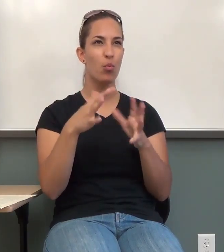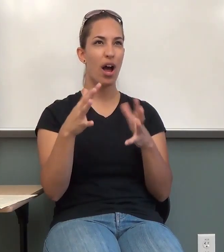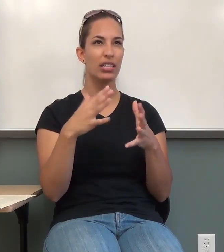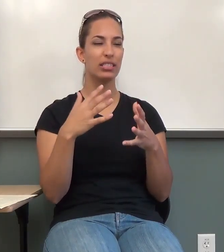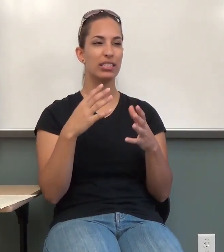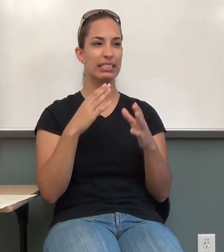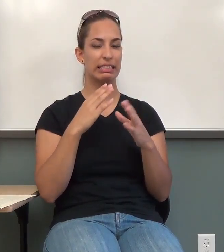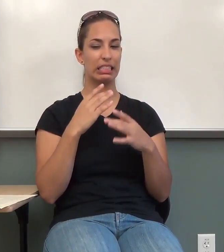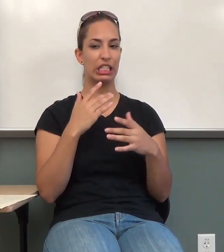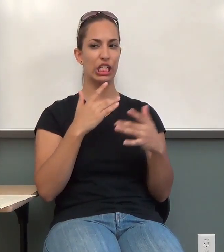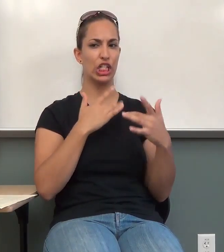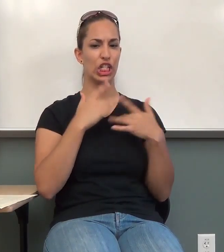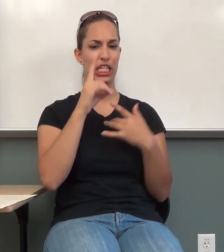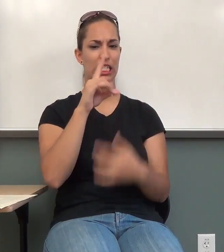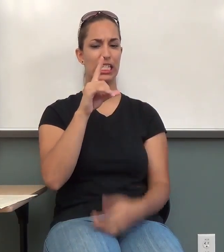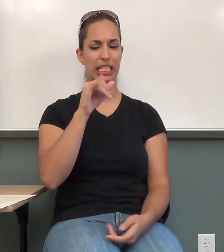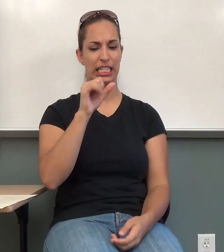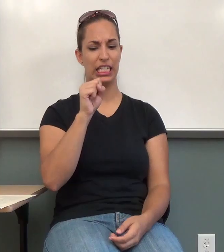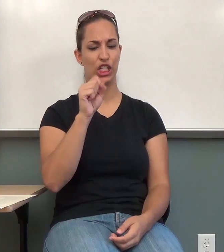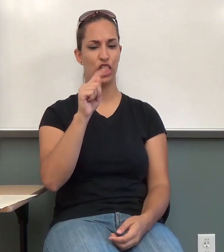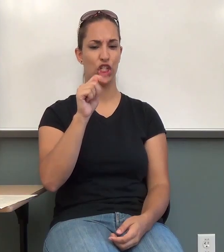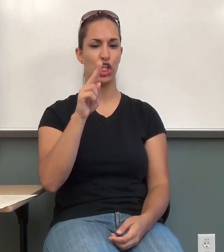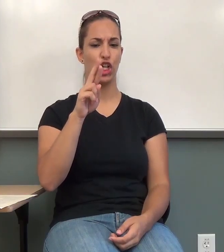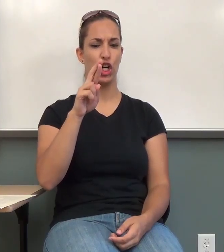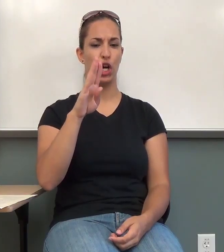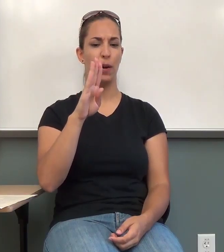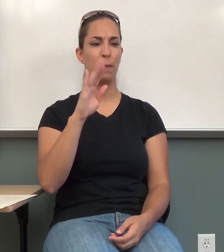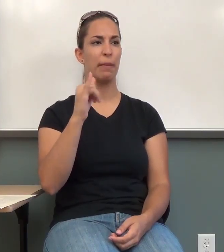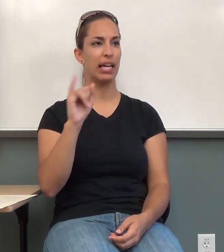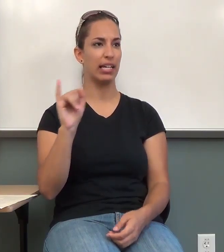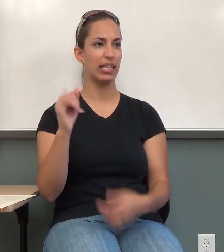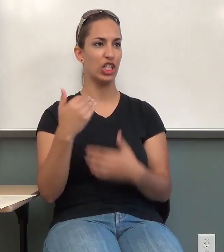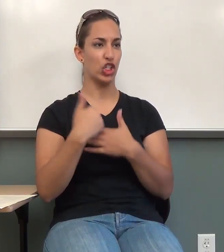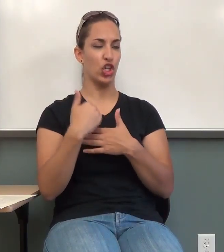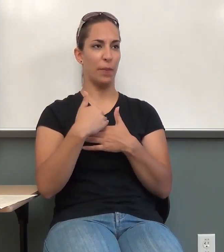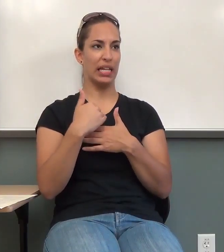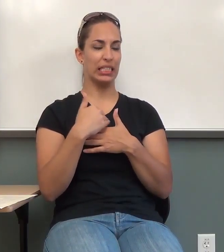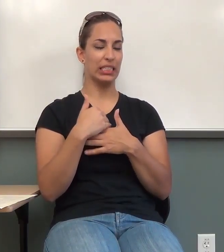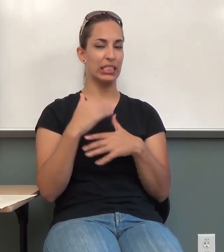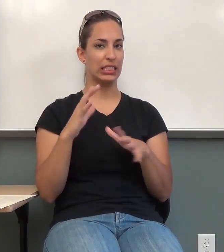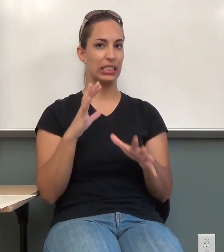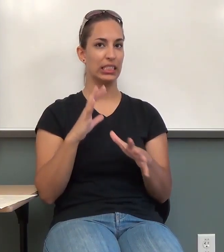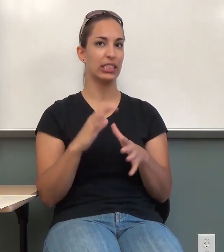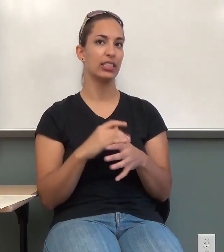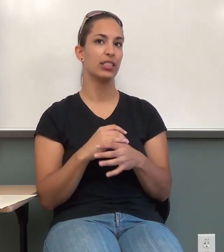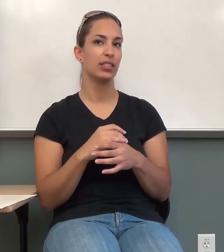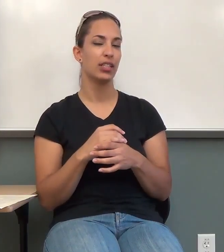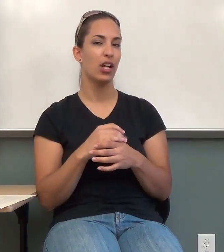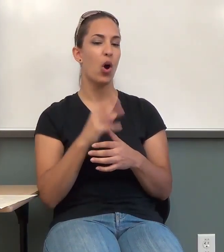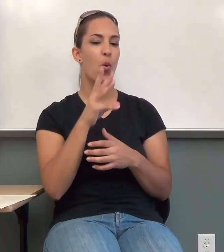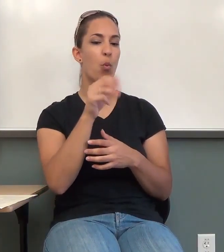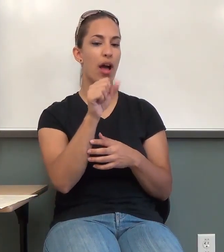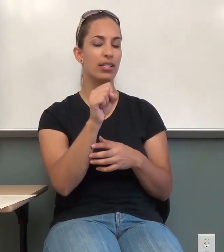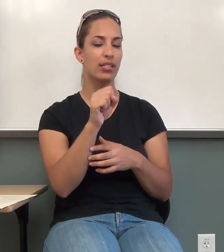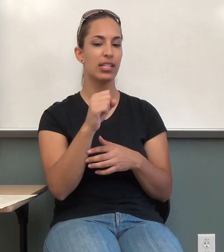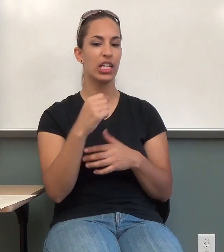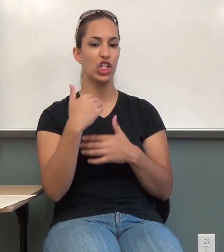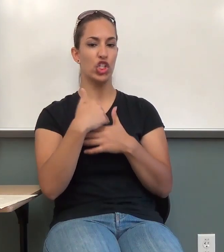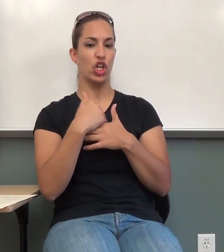rocking motion of the plane was somewhat disturbing. Was disturbing. Is disturbing to disturb, is that a